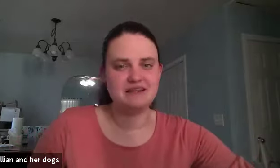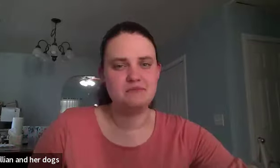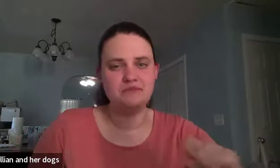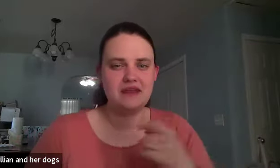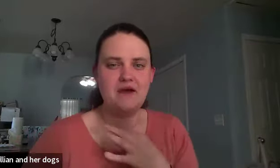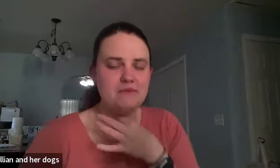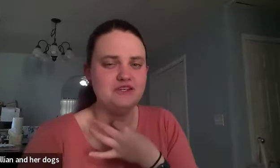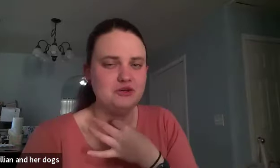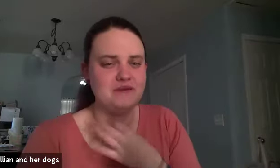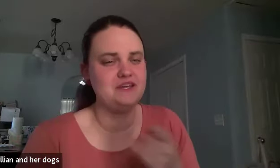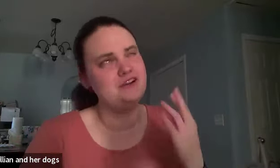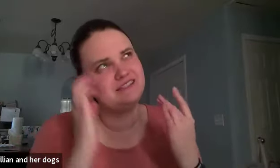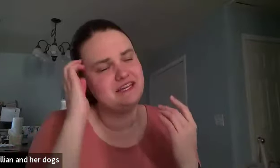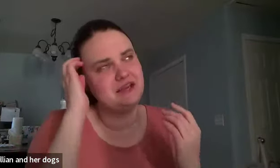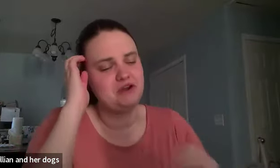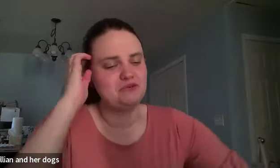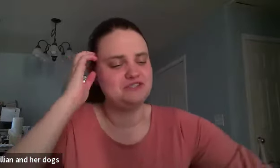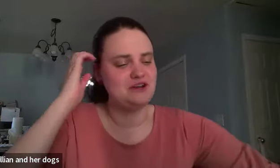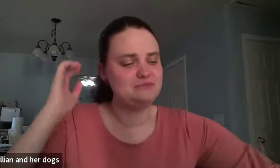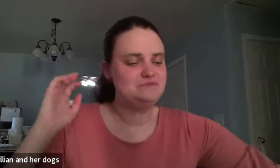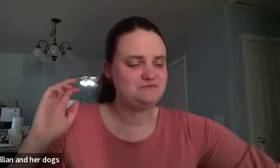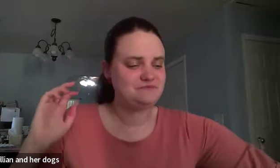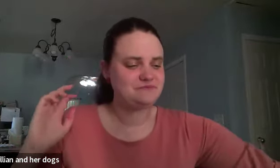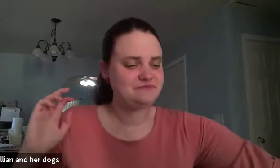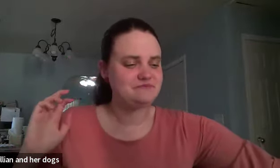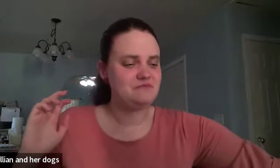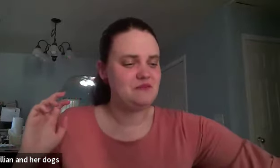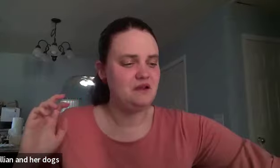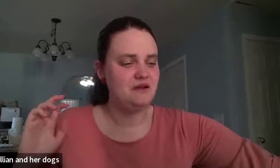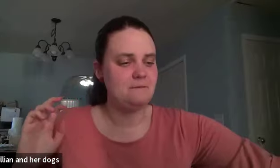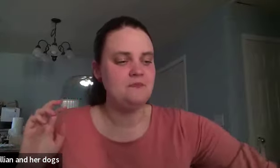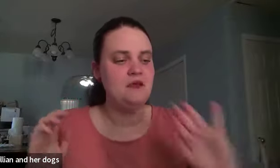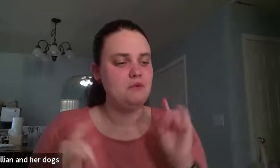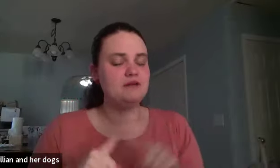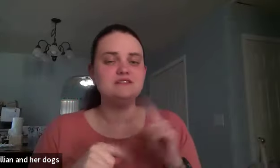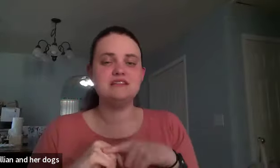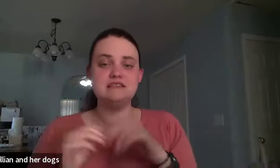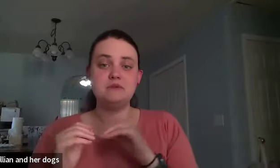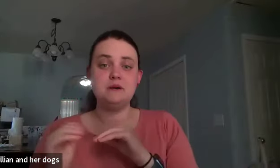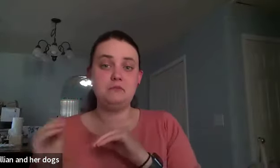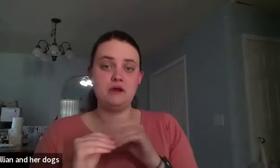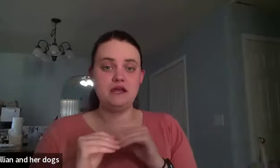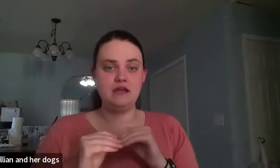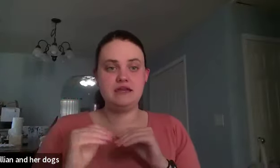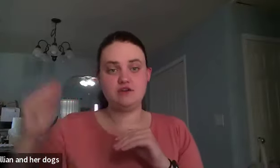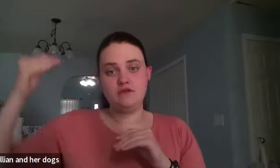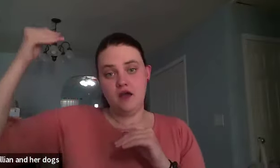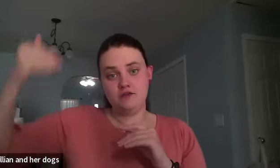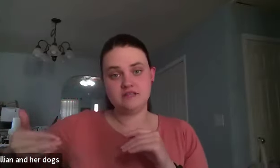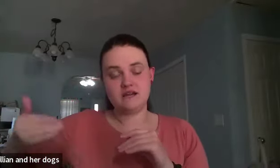because you're making me curious thinking about it more so. Okay. But what I was gonna say is it's on the other side